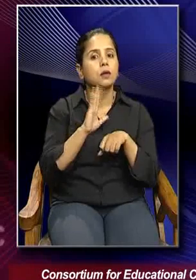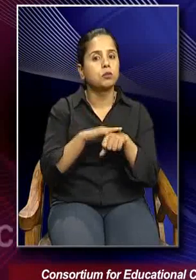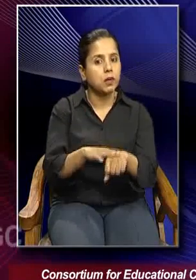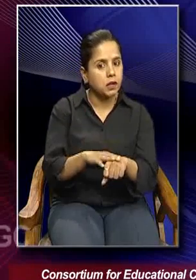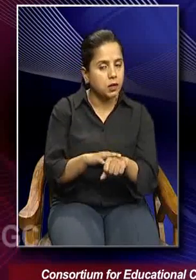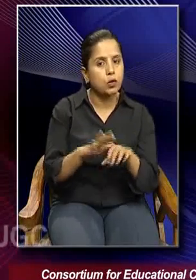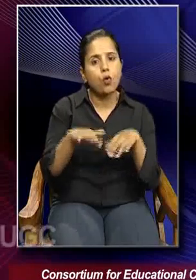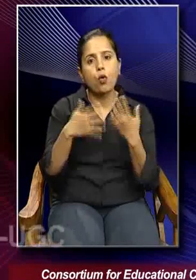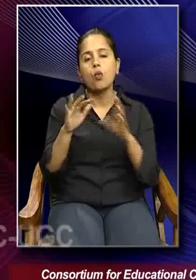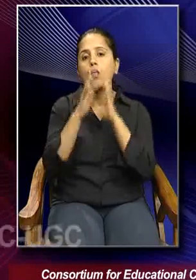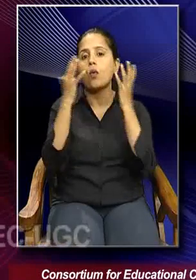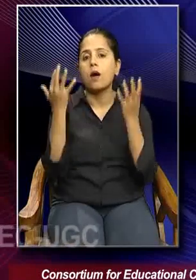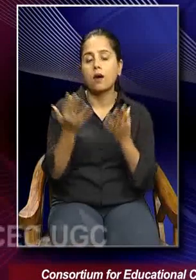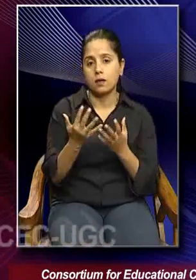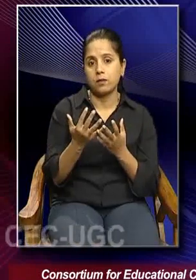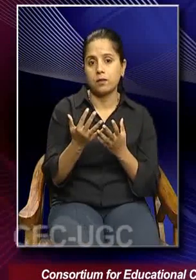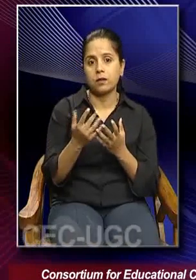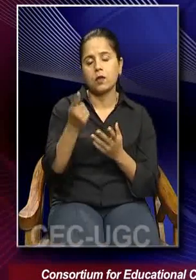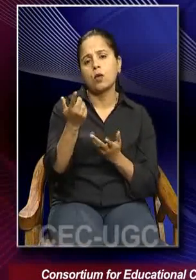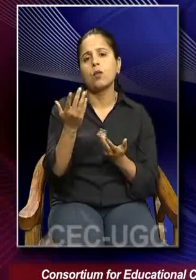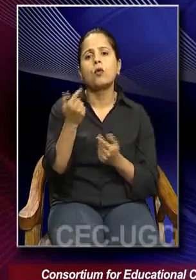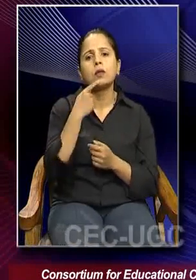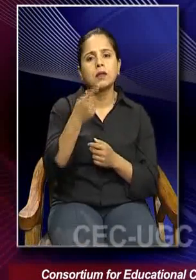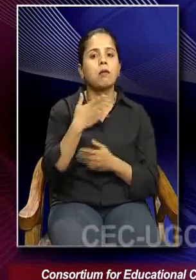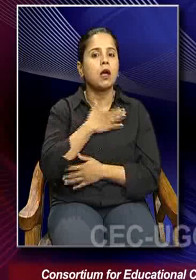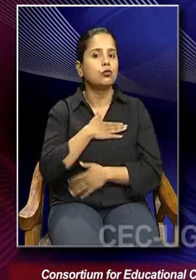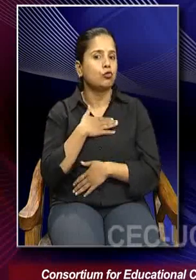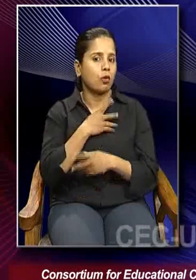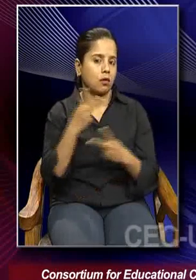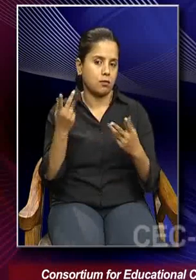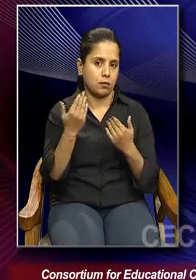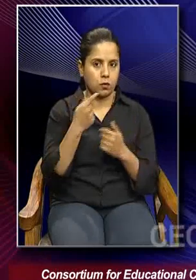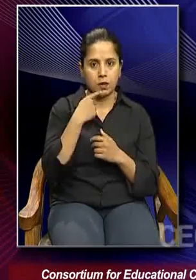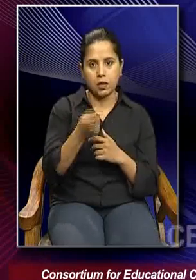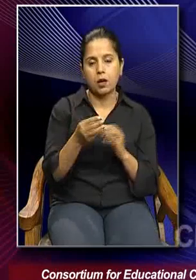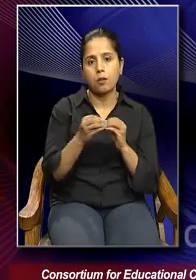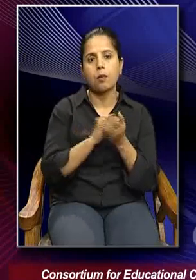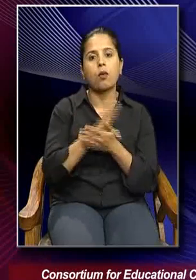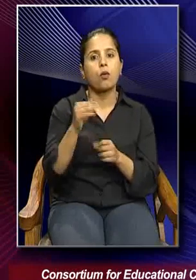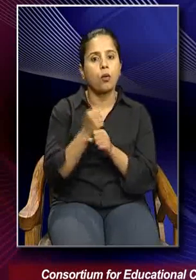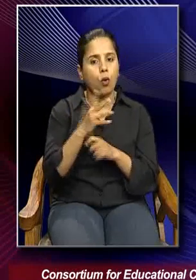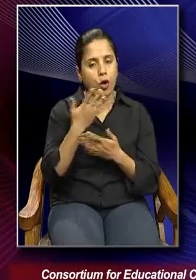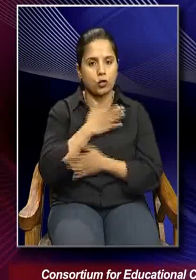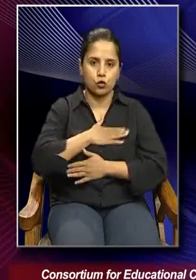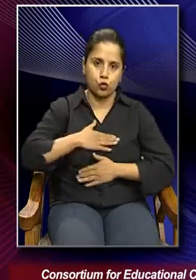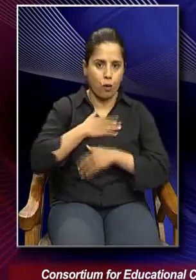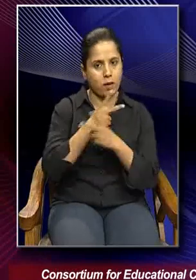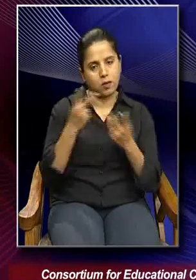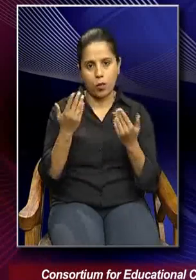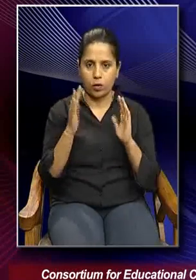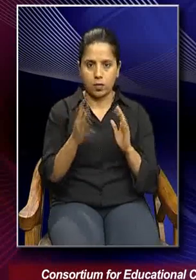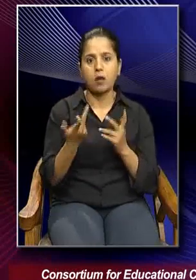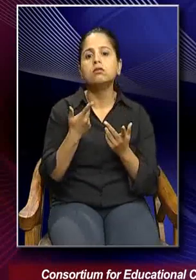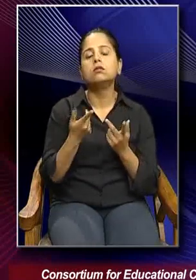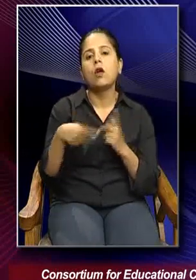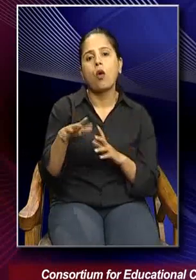the worldly, you can say, pleasure, so to say, which is bhog or enjoyment, or